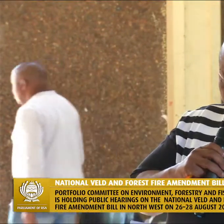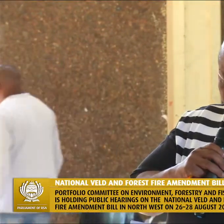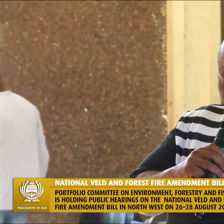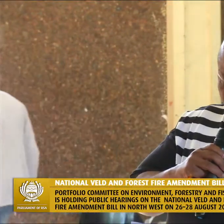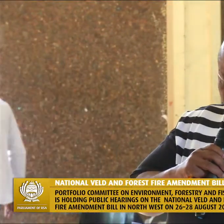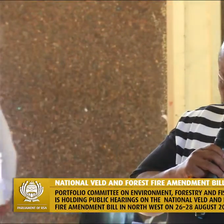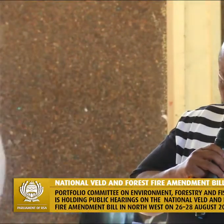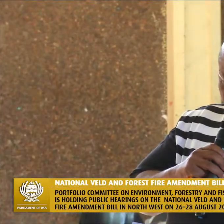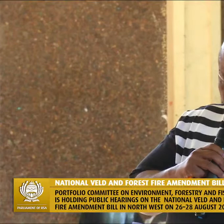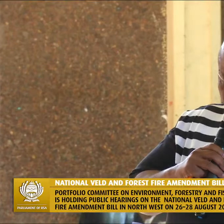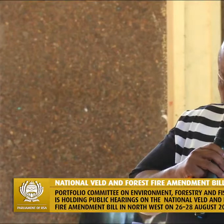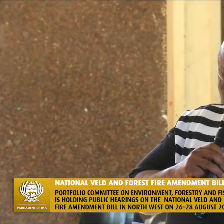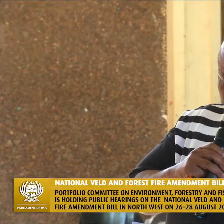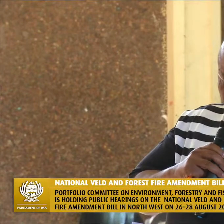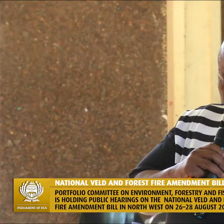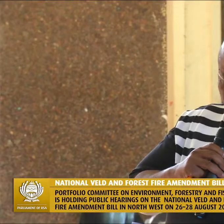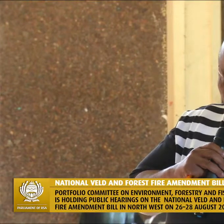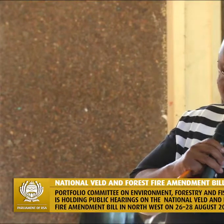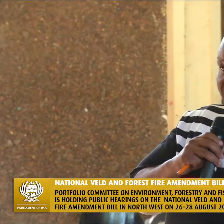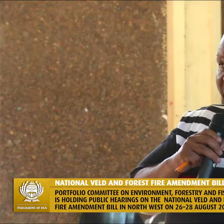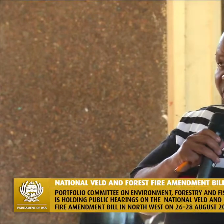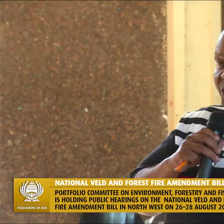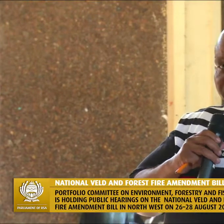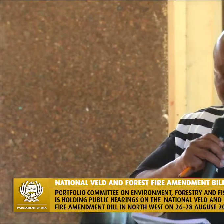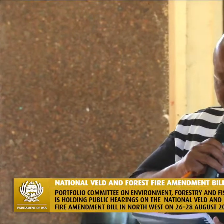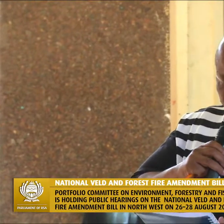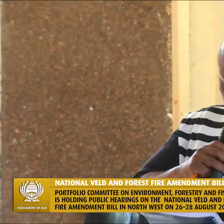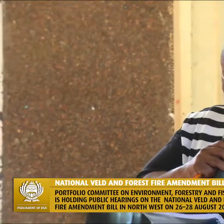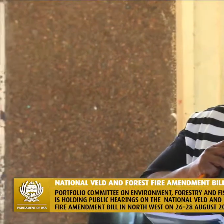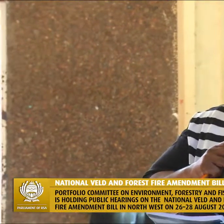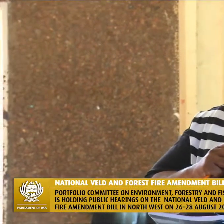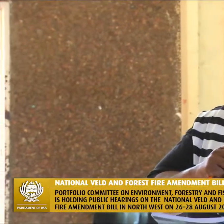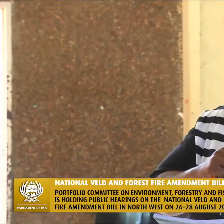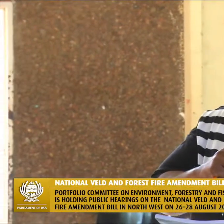we stood the